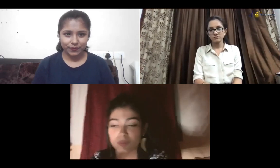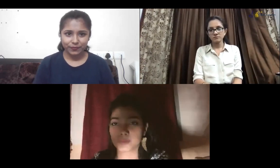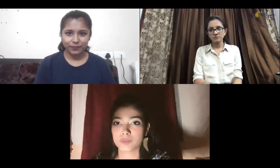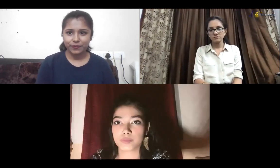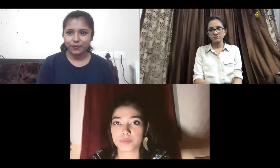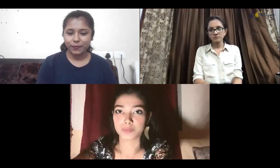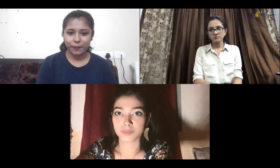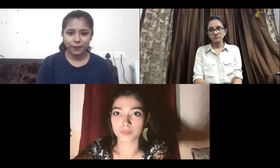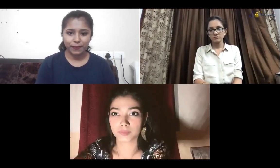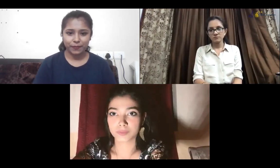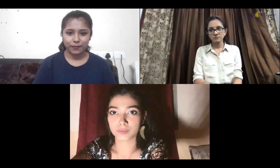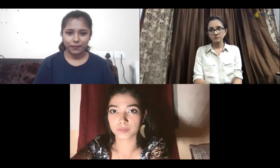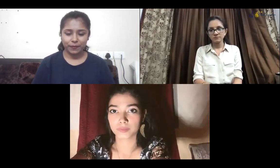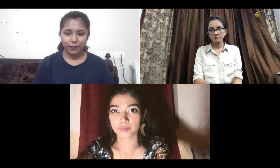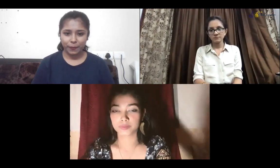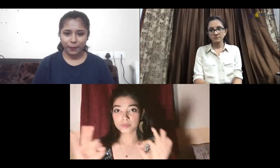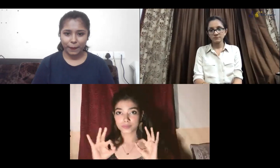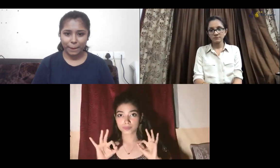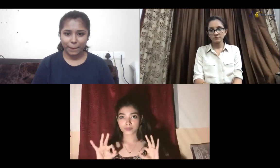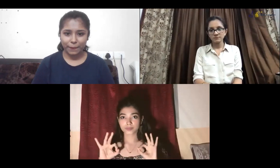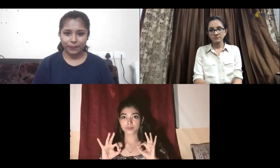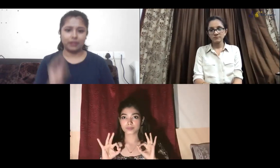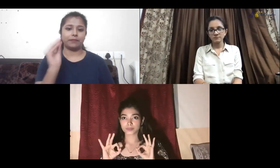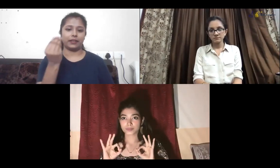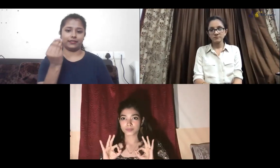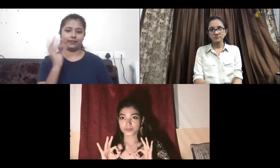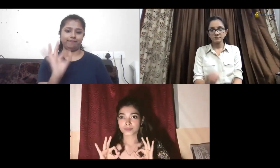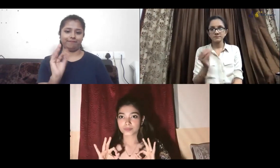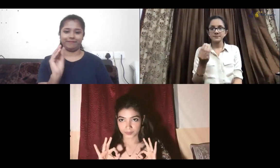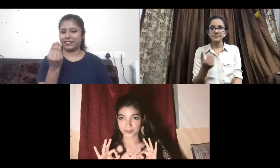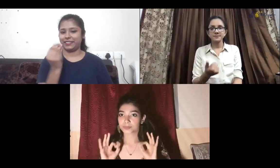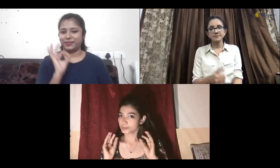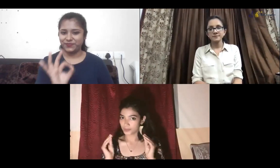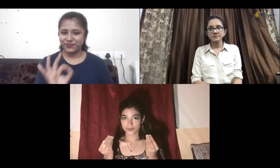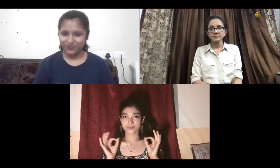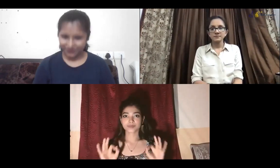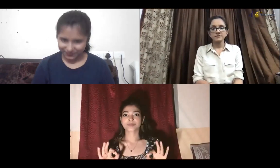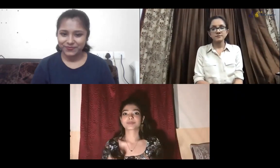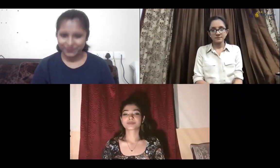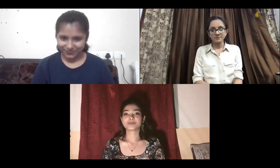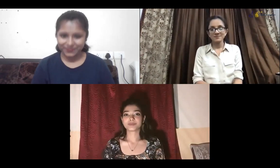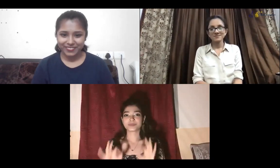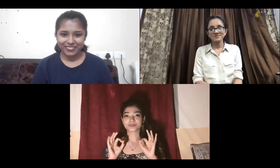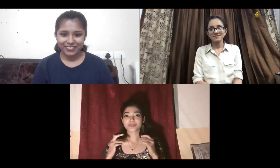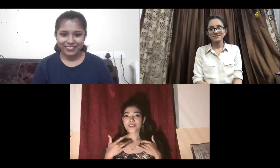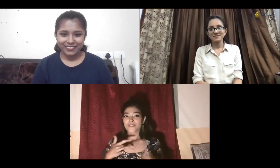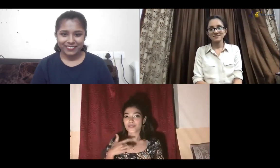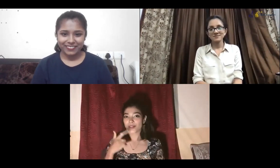set your phone? So because we can see your half screen, can you set your phone? Yeah, it's better now. It's better.